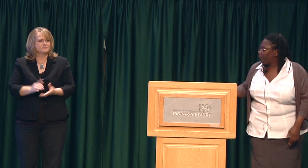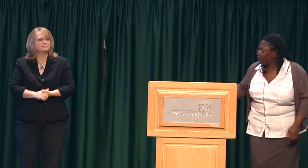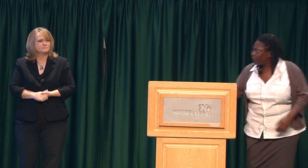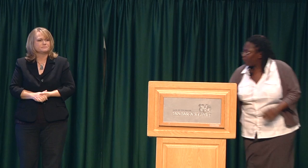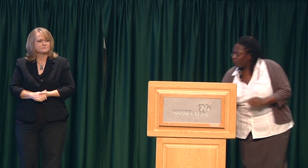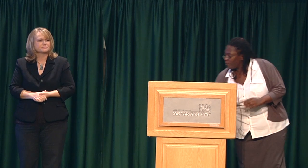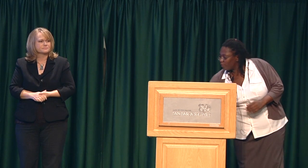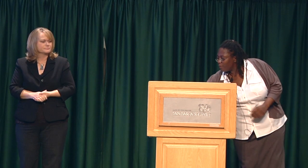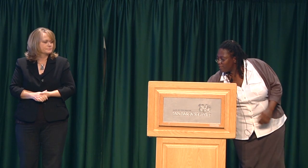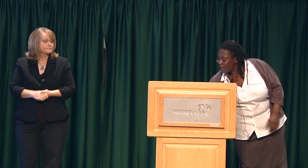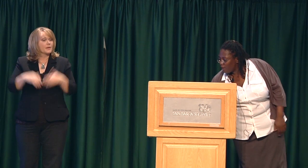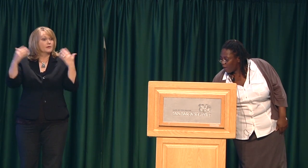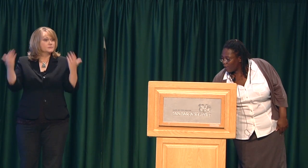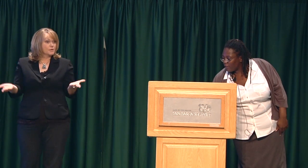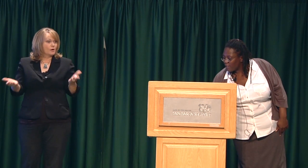So,